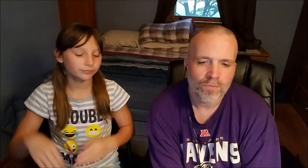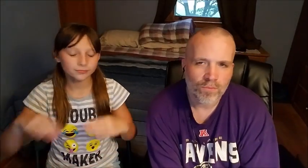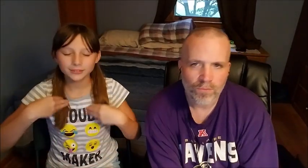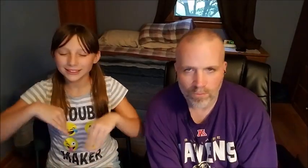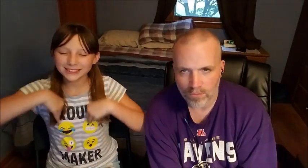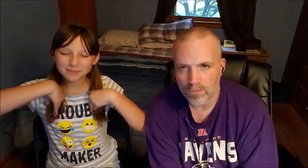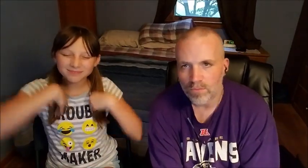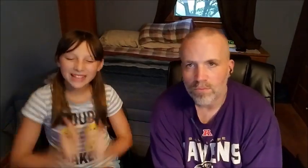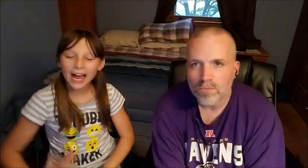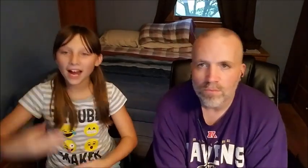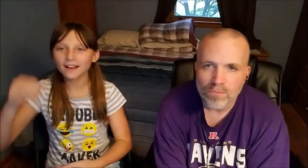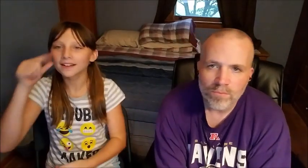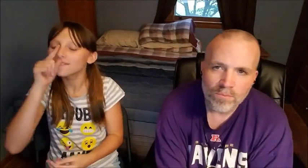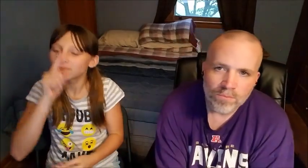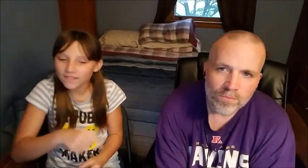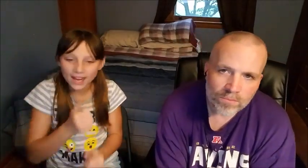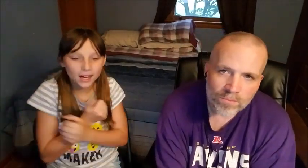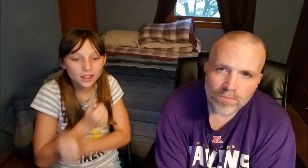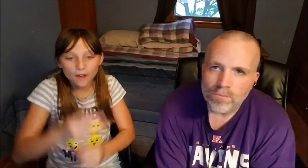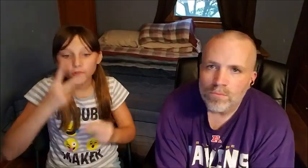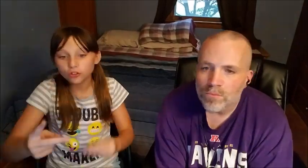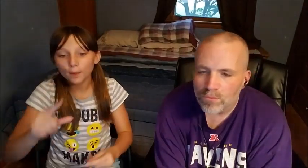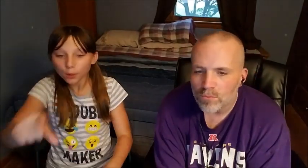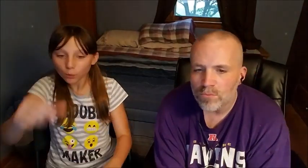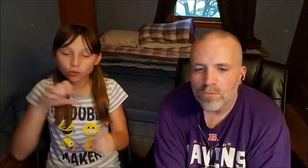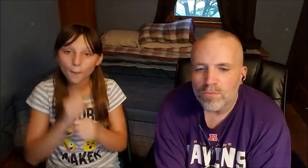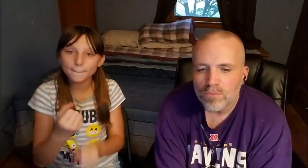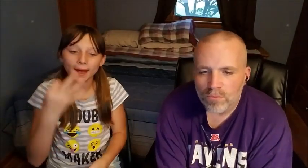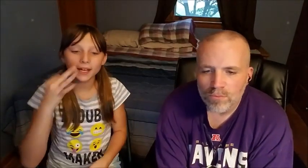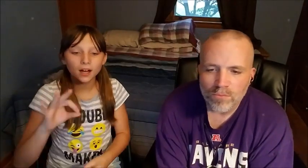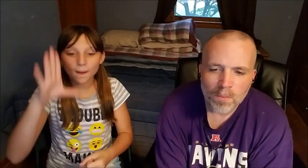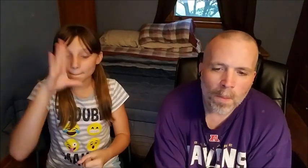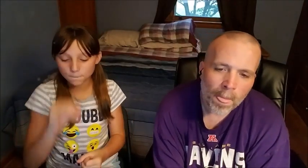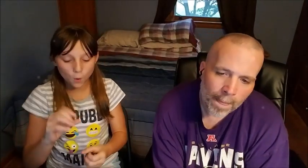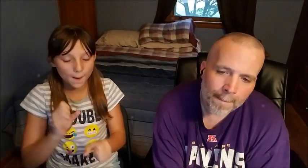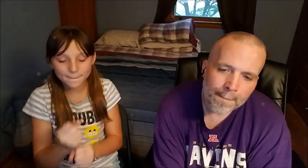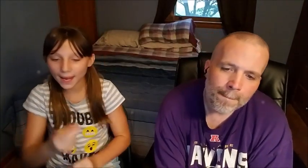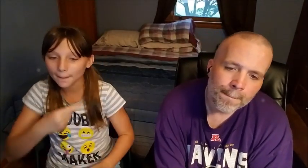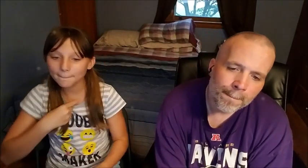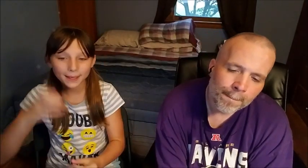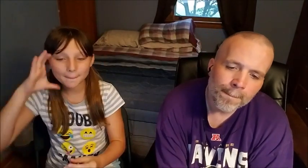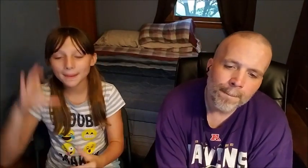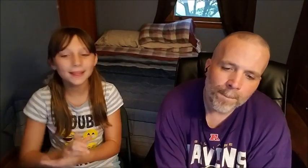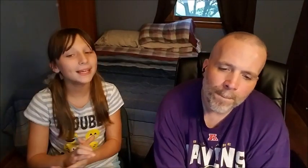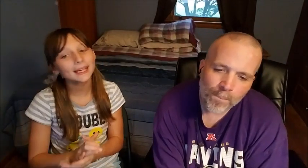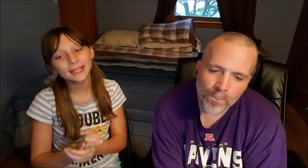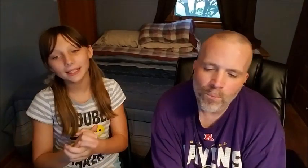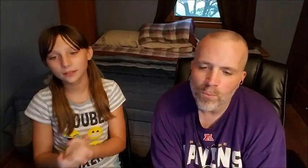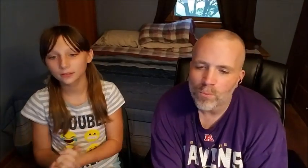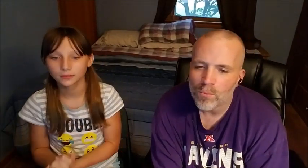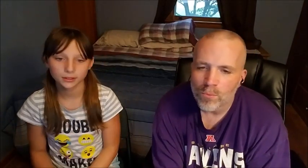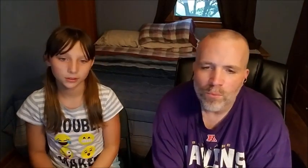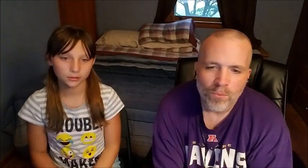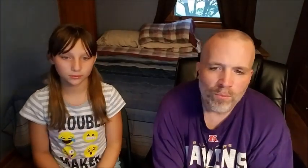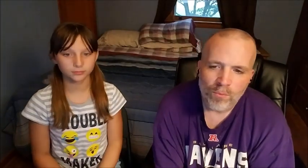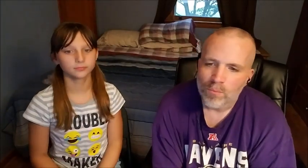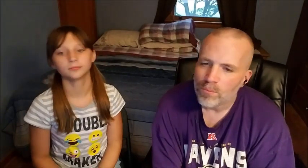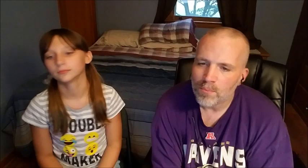Cause I'm tired of the fake love Show me what you're made of Boy, make me believe Oh,